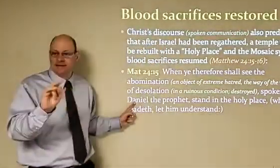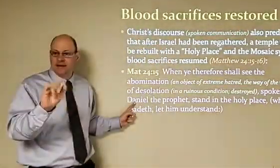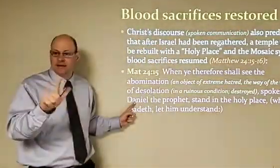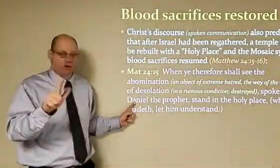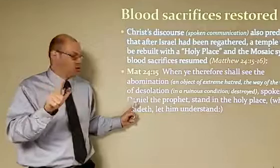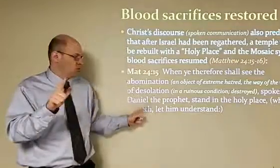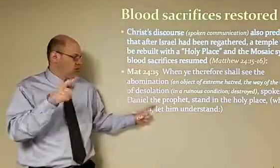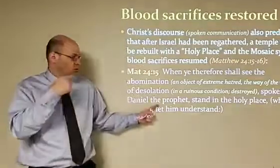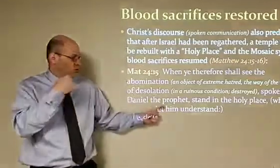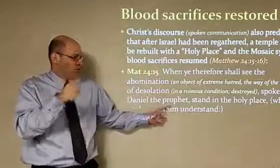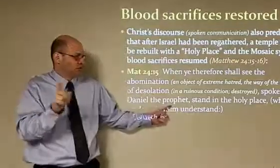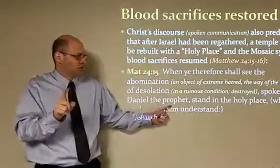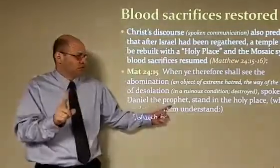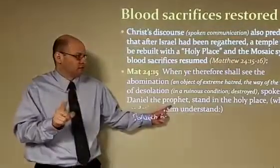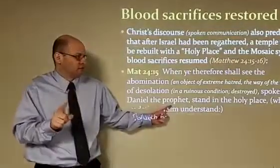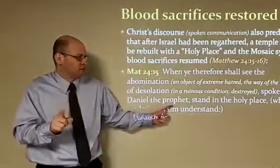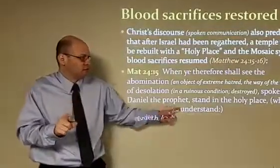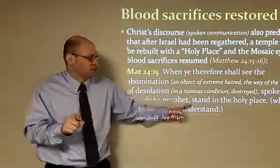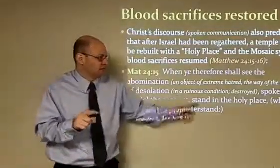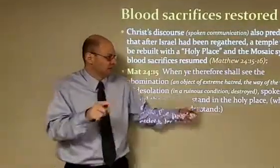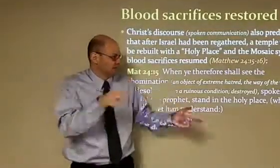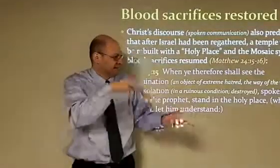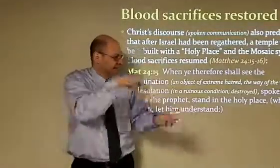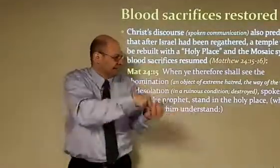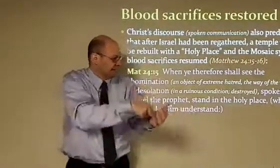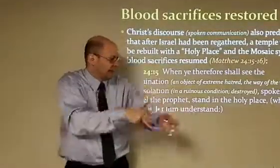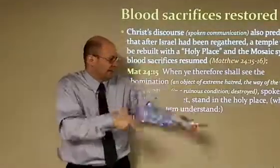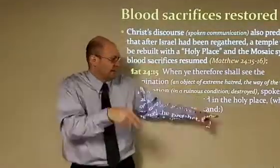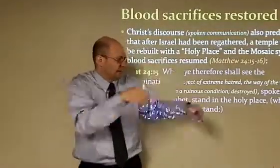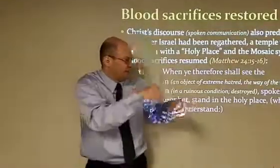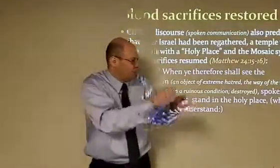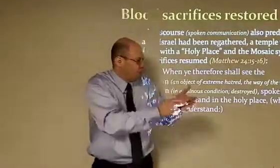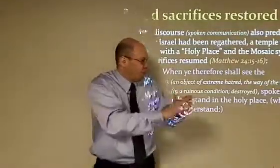Daniel the prophet. Stand in the holy place.